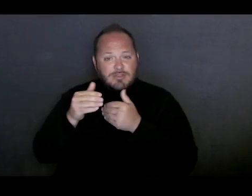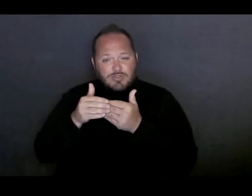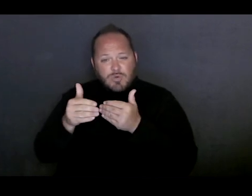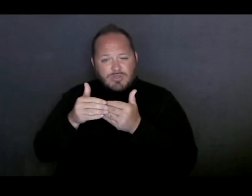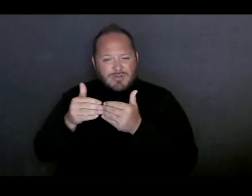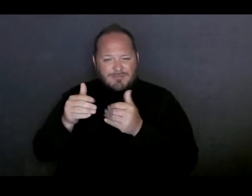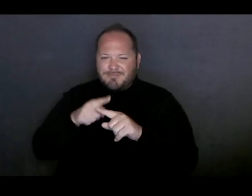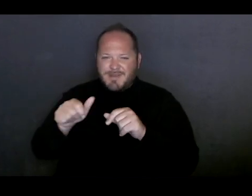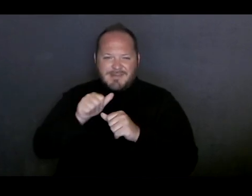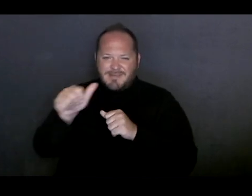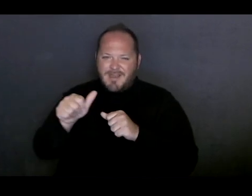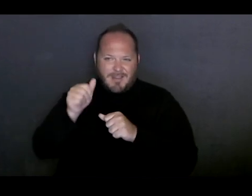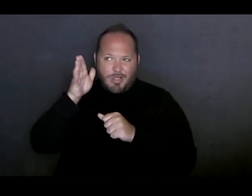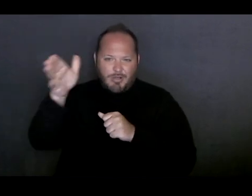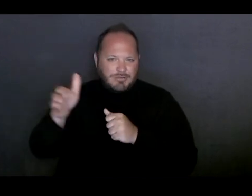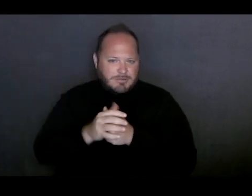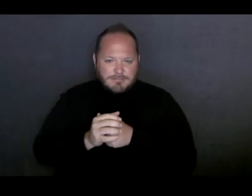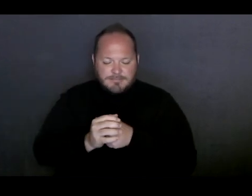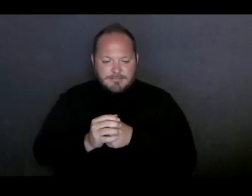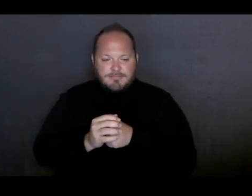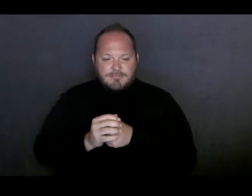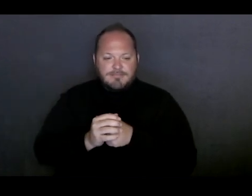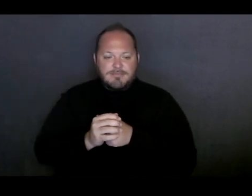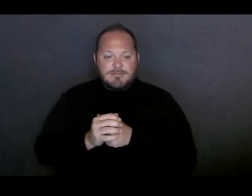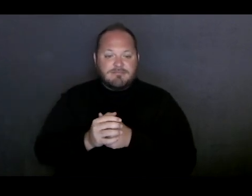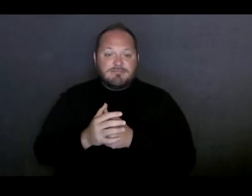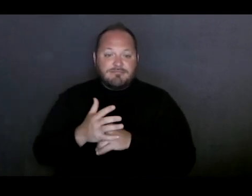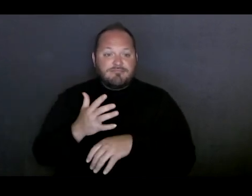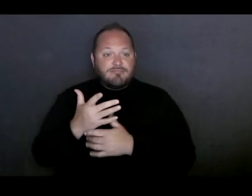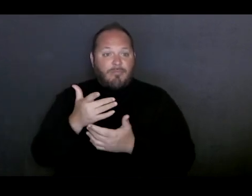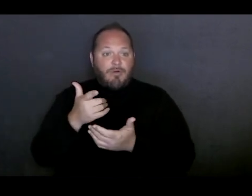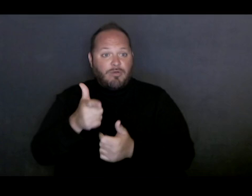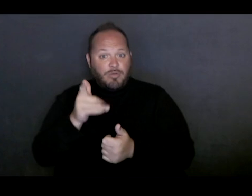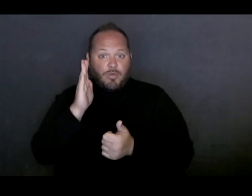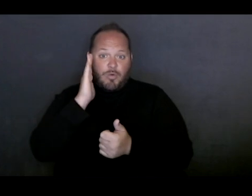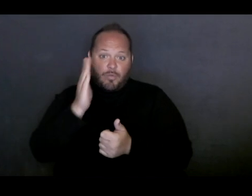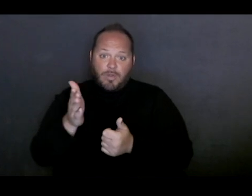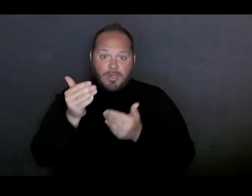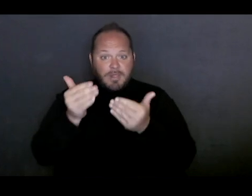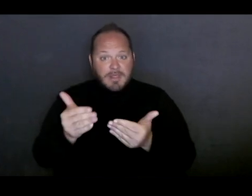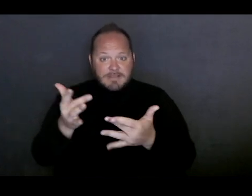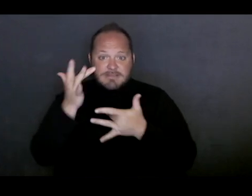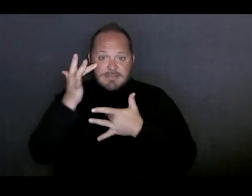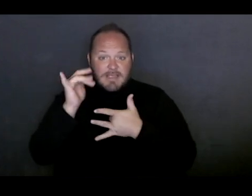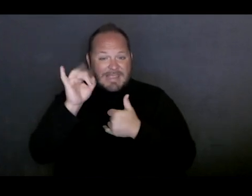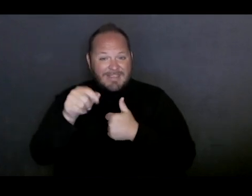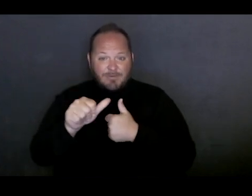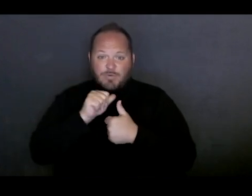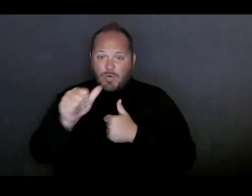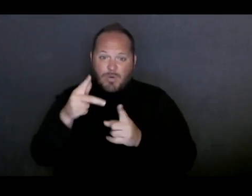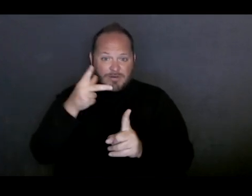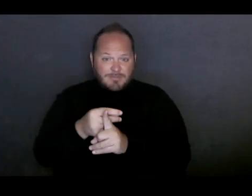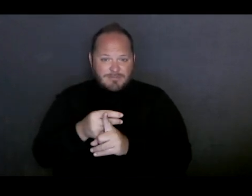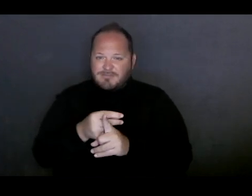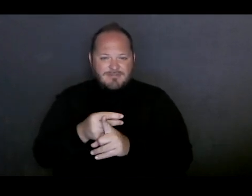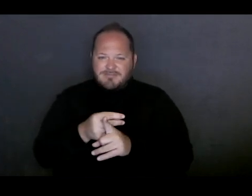than saying, well, you're just going to get sick if you don't do this, just like in that messaging, in that